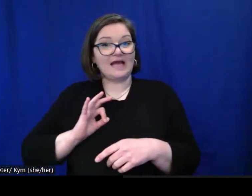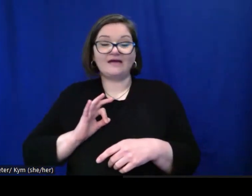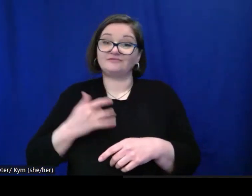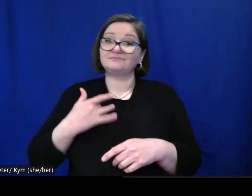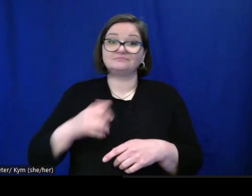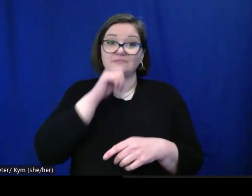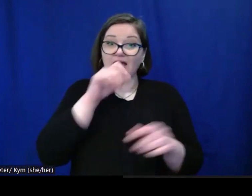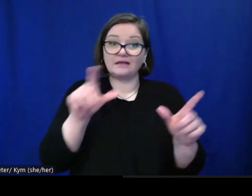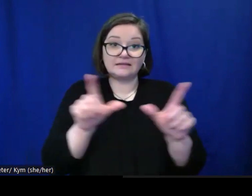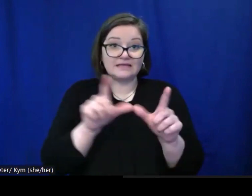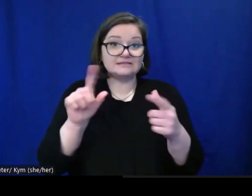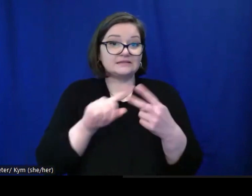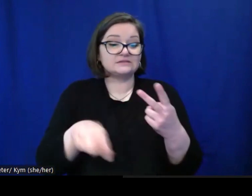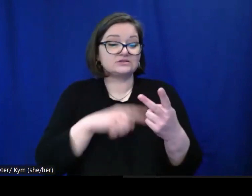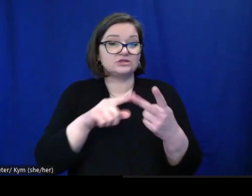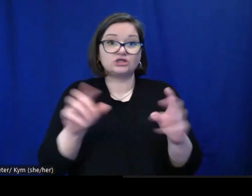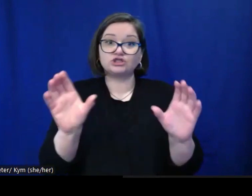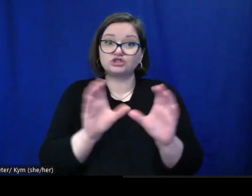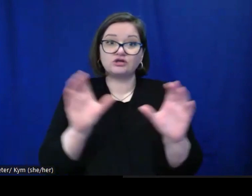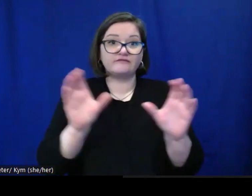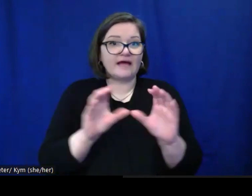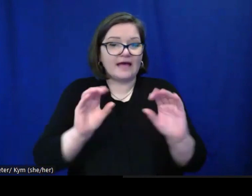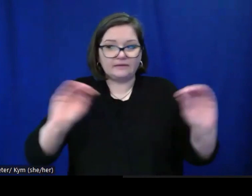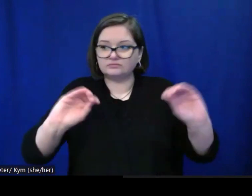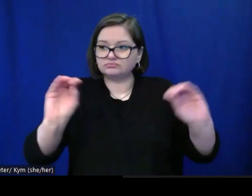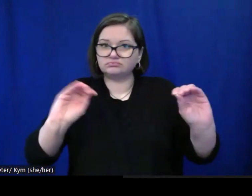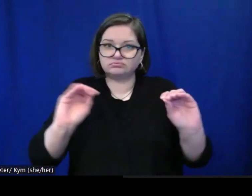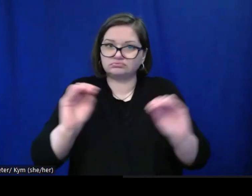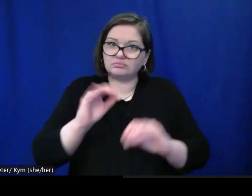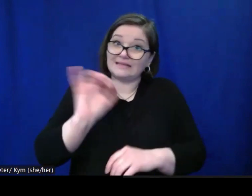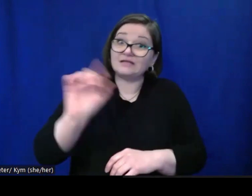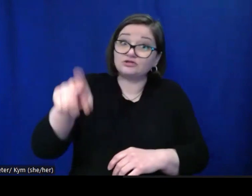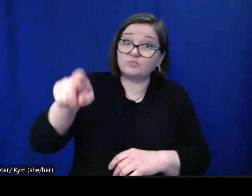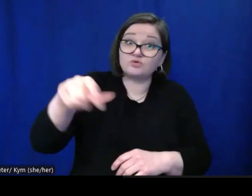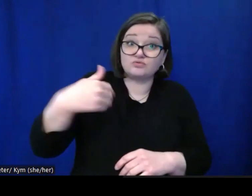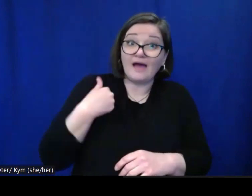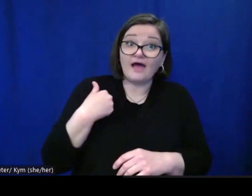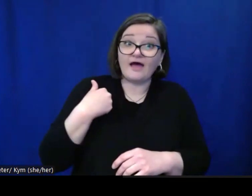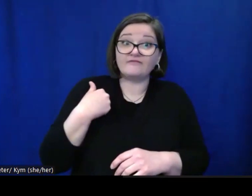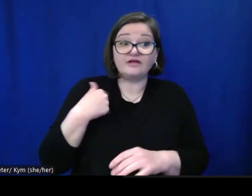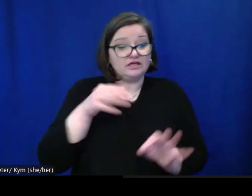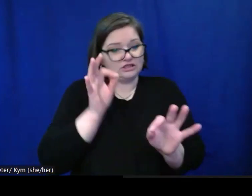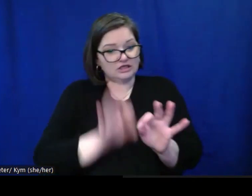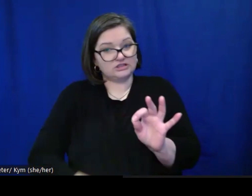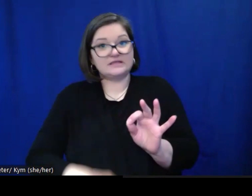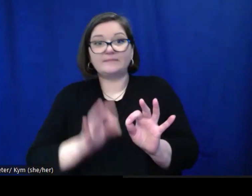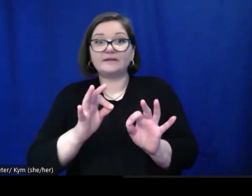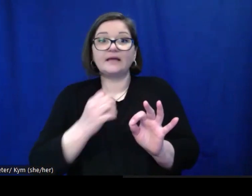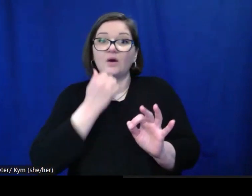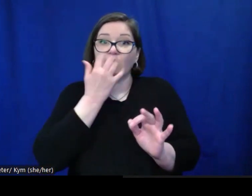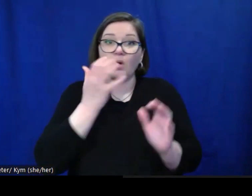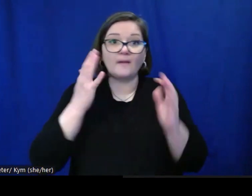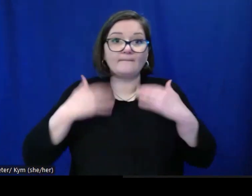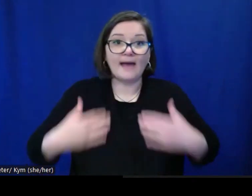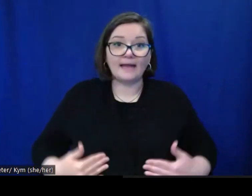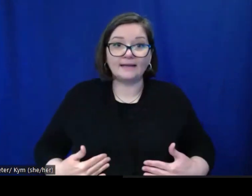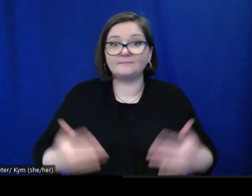licensed, certified, credentialed, as they're supposed to be. They're just simply a warm